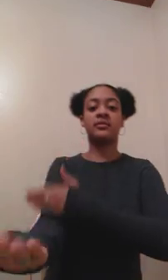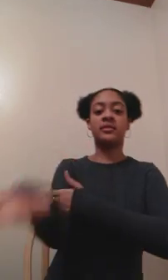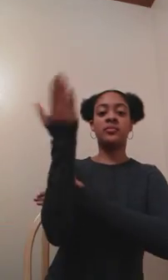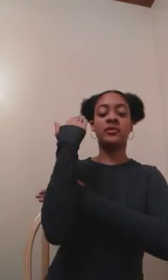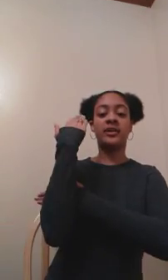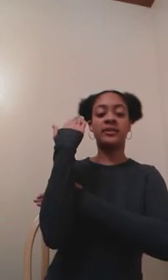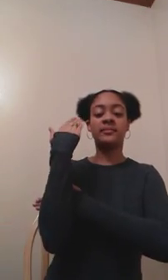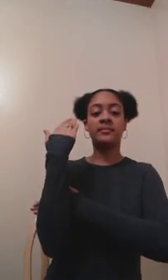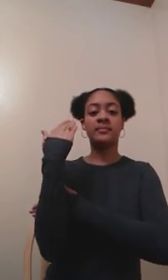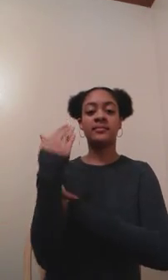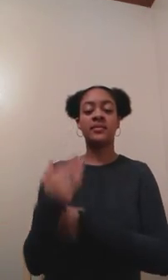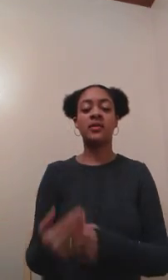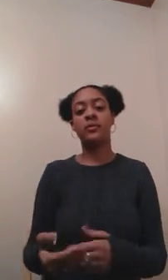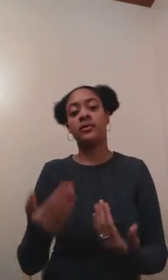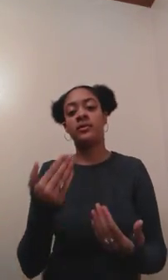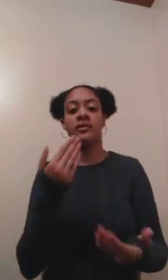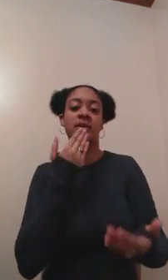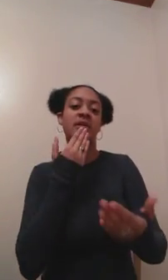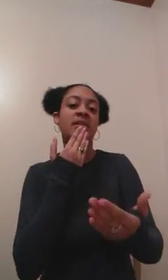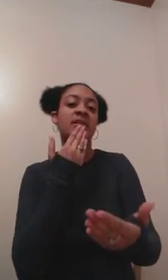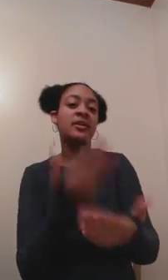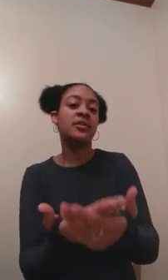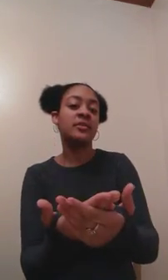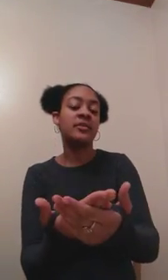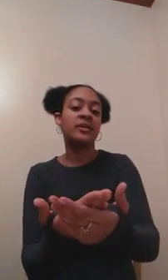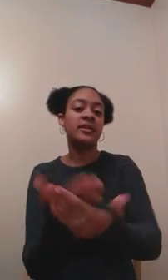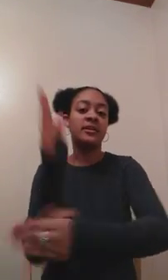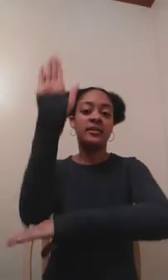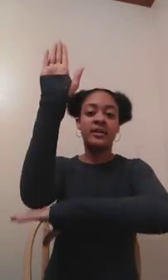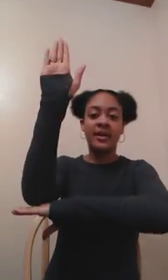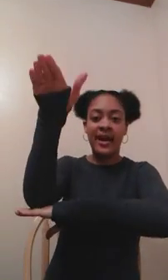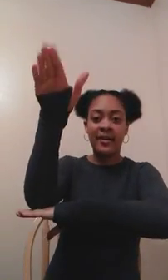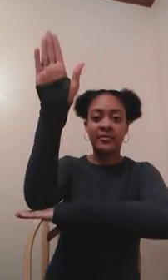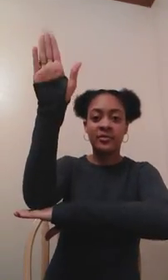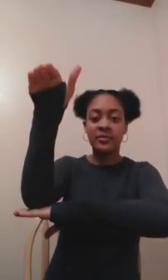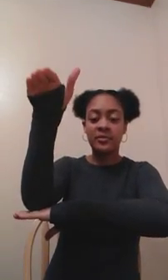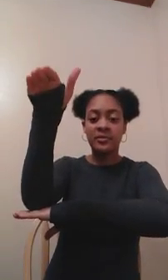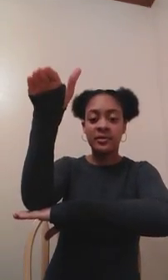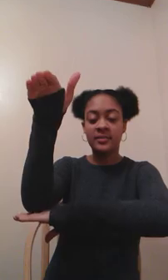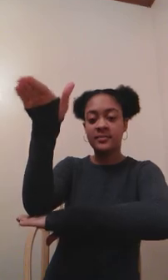Good morning. Or good afternoon.